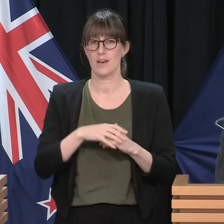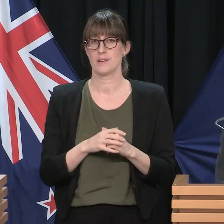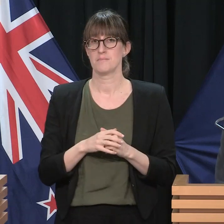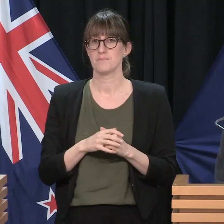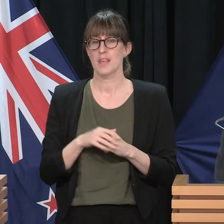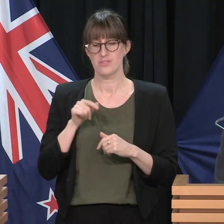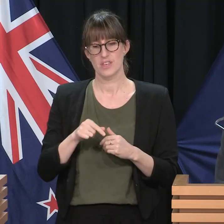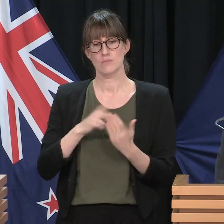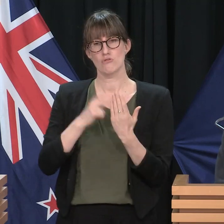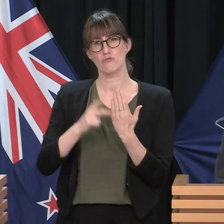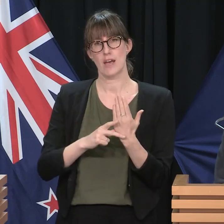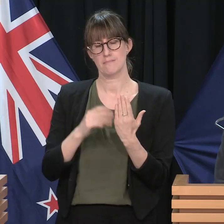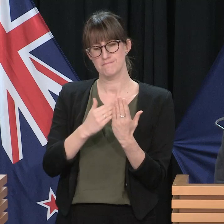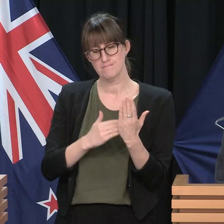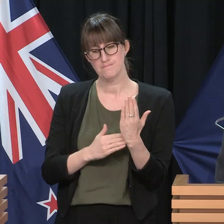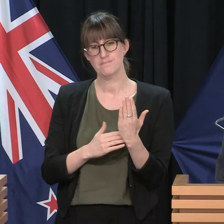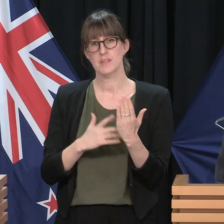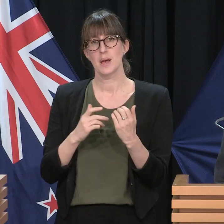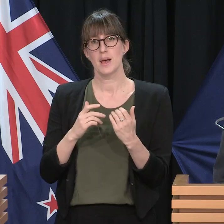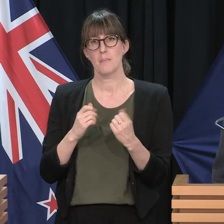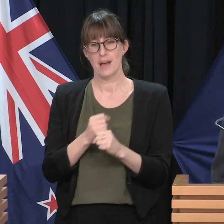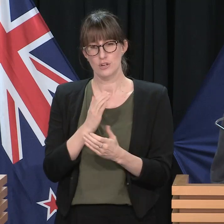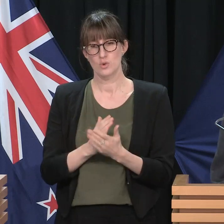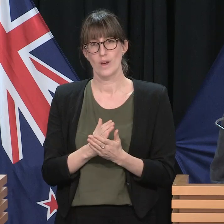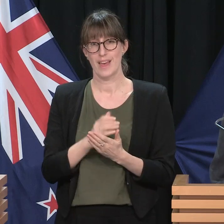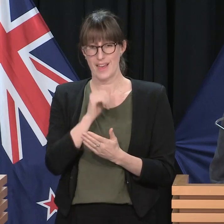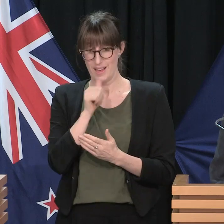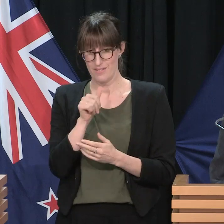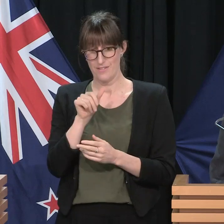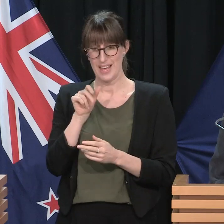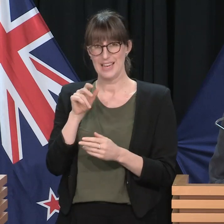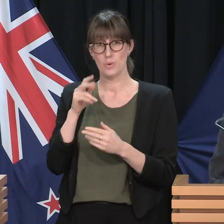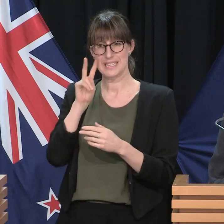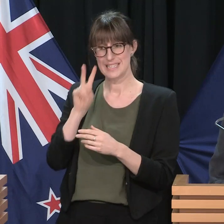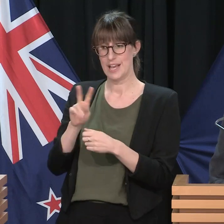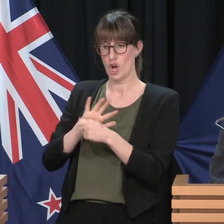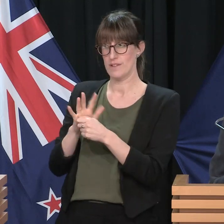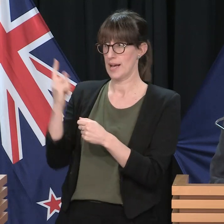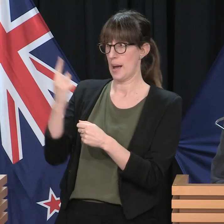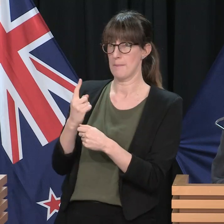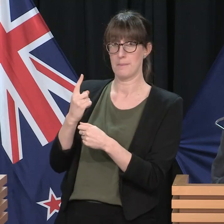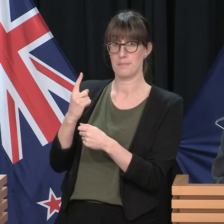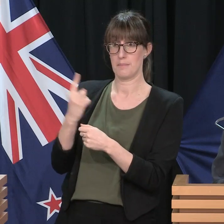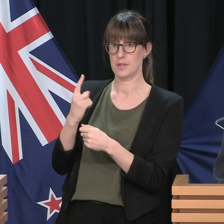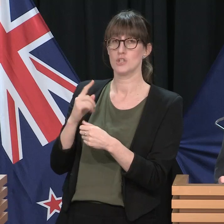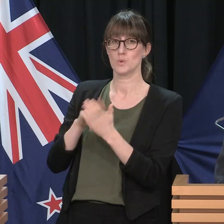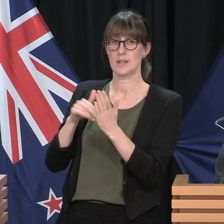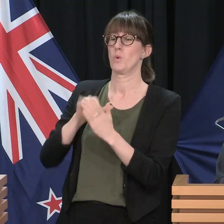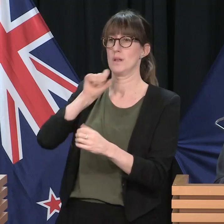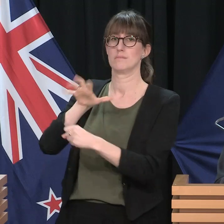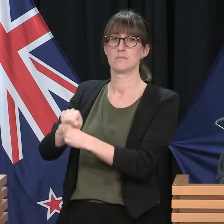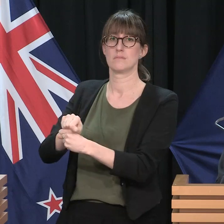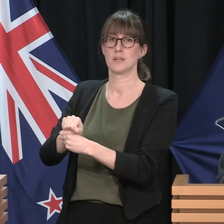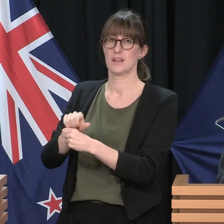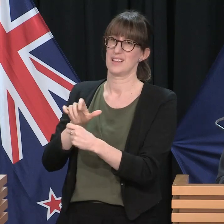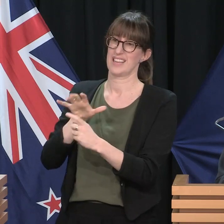we are continuing or that we will detect and contain COVID-19 at the border. It's in addition to testing of all people working